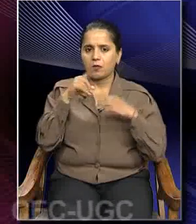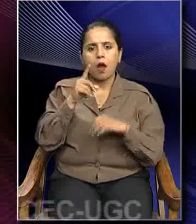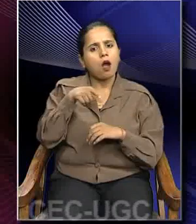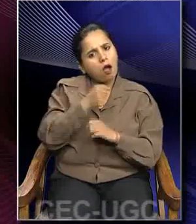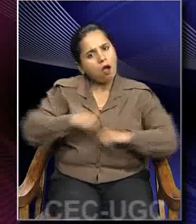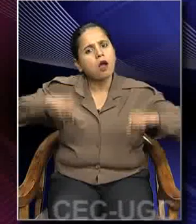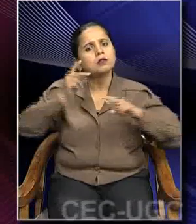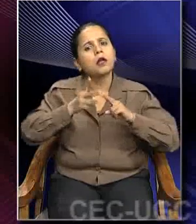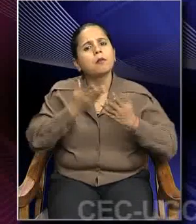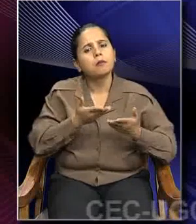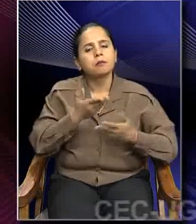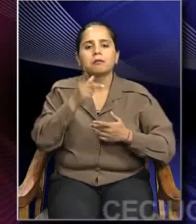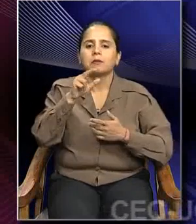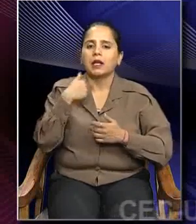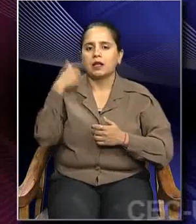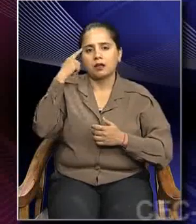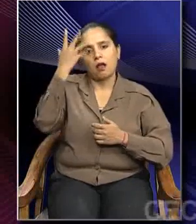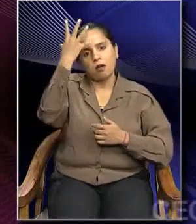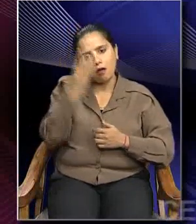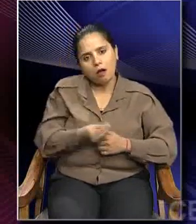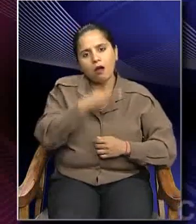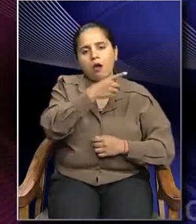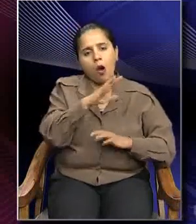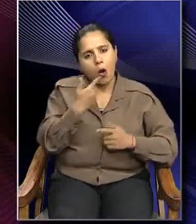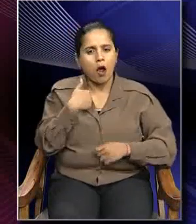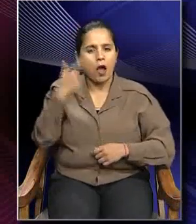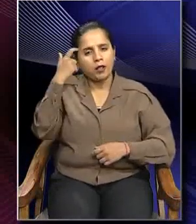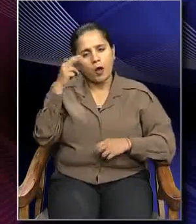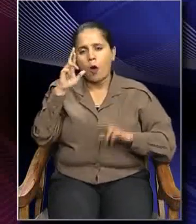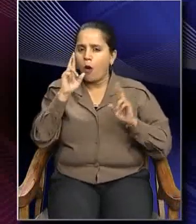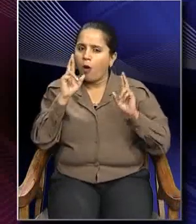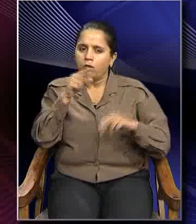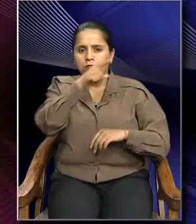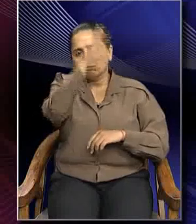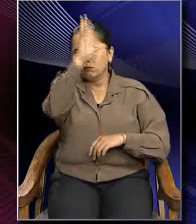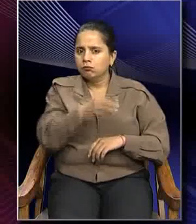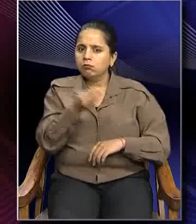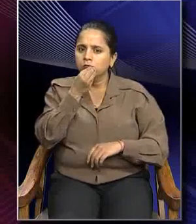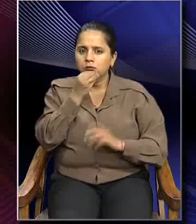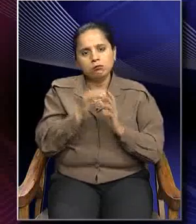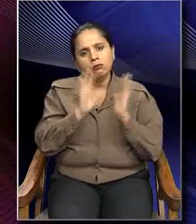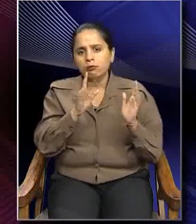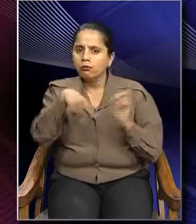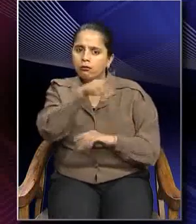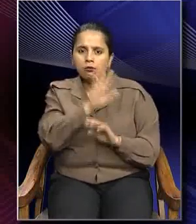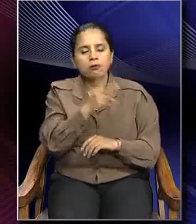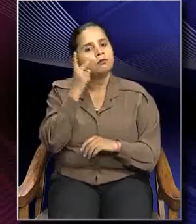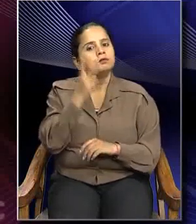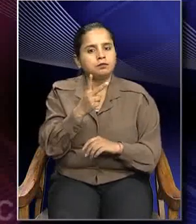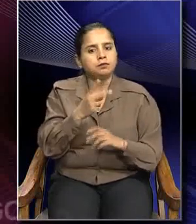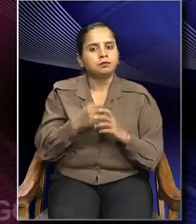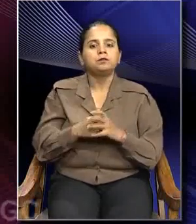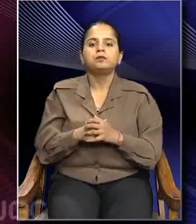fat. So we consider or we assume that he must be eating in the night.